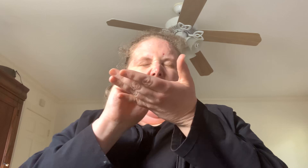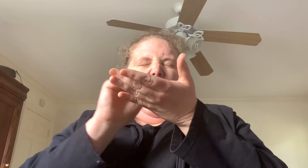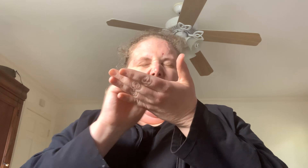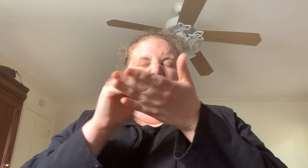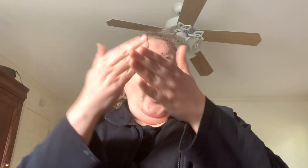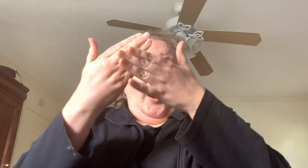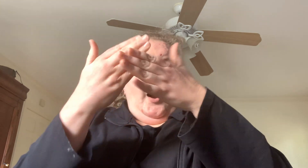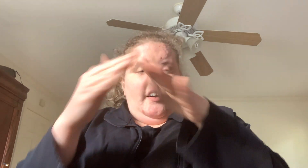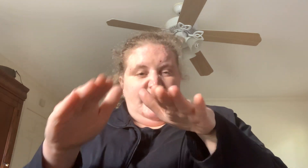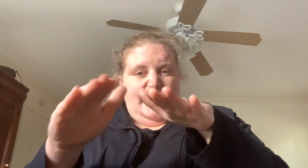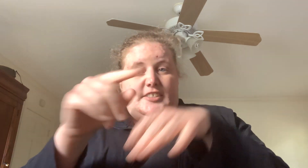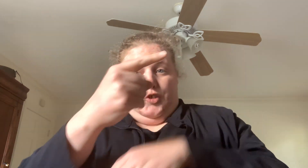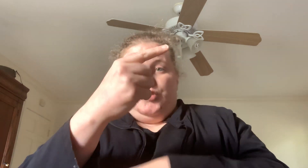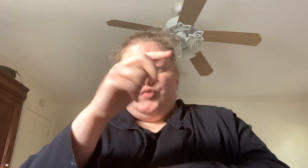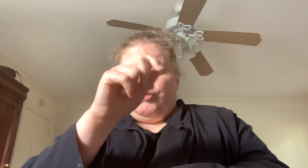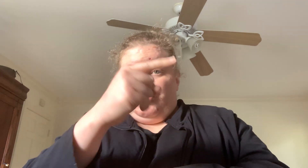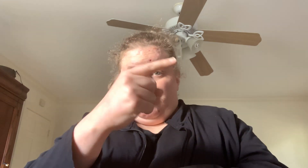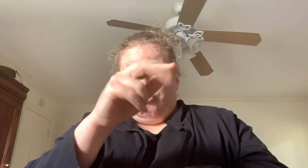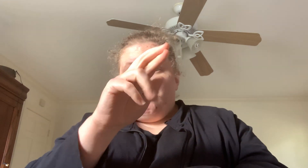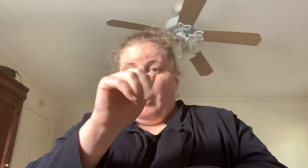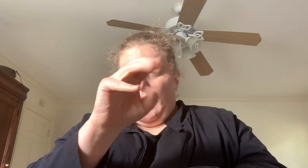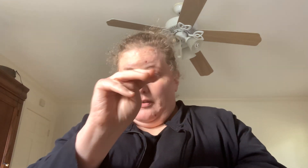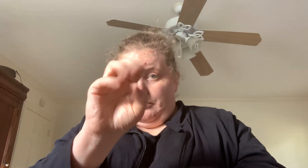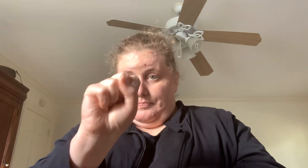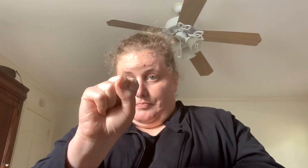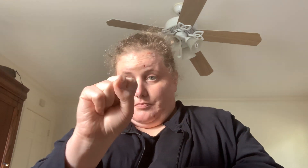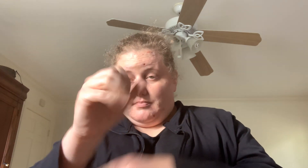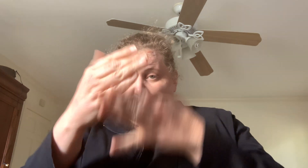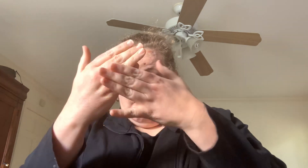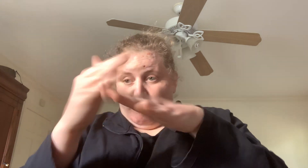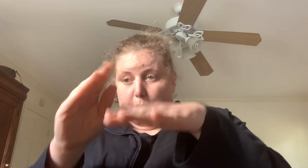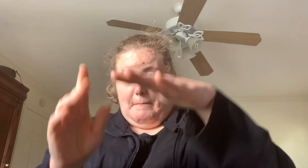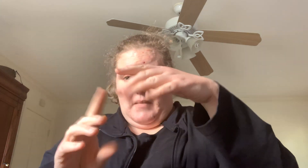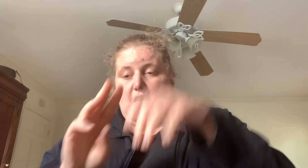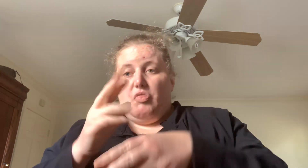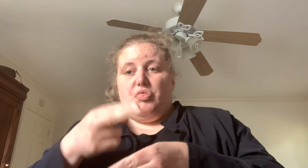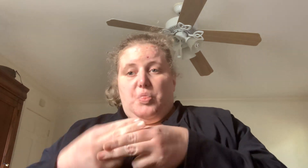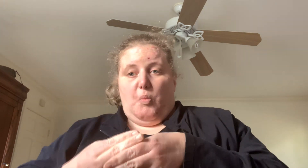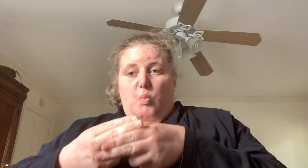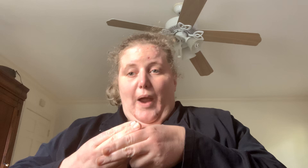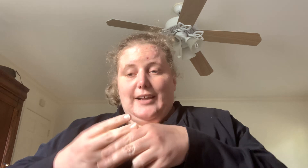of the substance. So that's how we arrived at that 1.59 moles of copper.